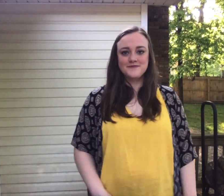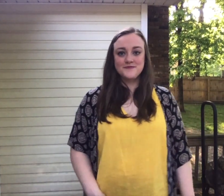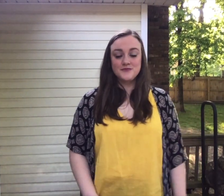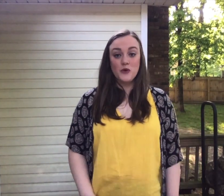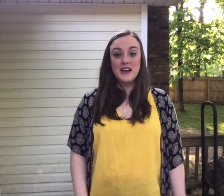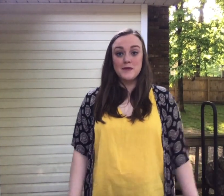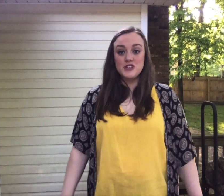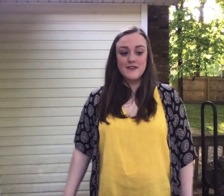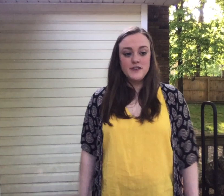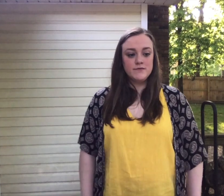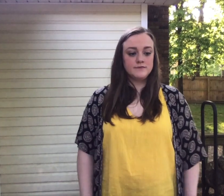Okay, number 7.